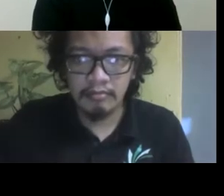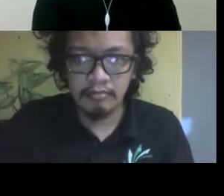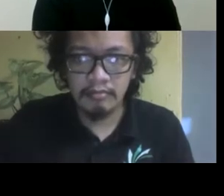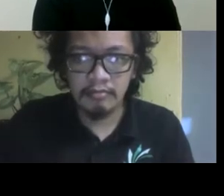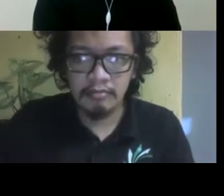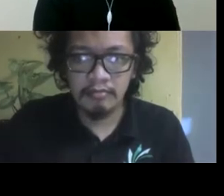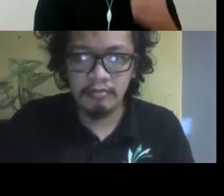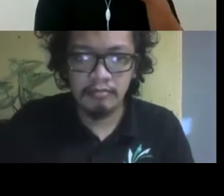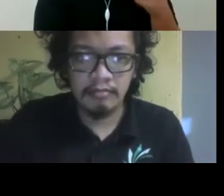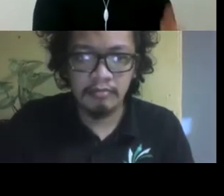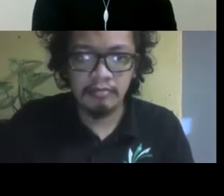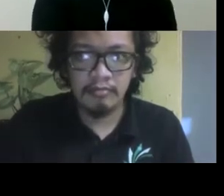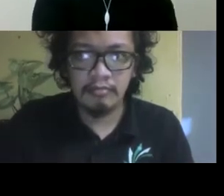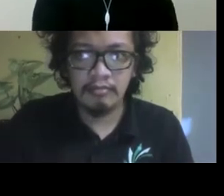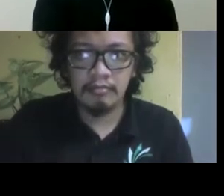Okay,